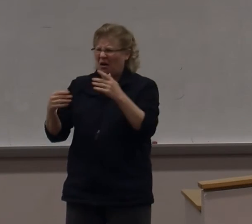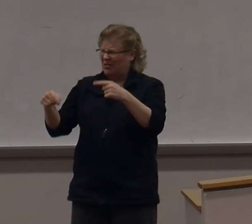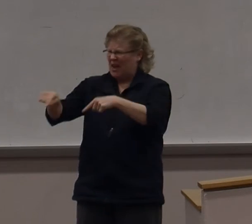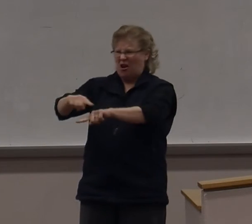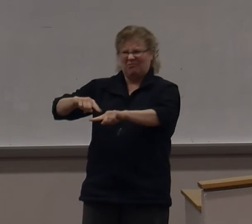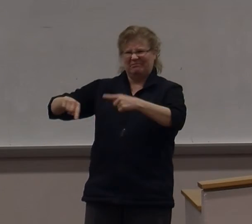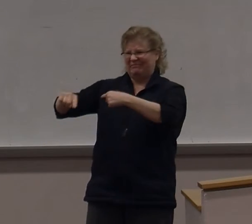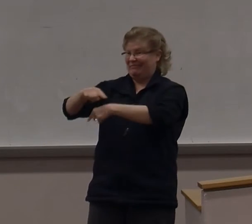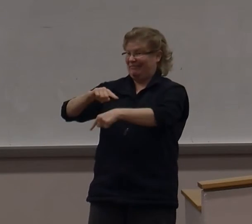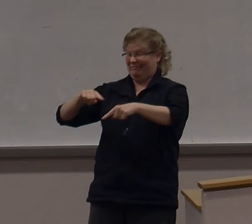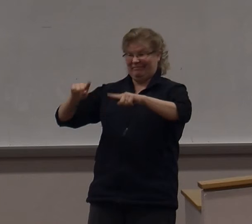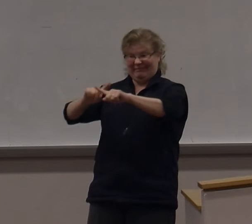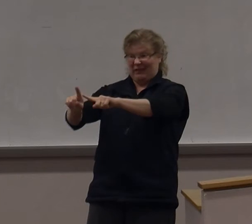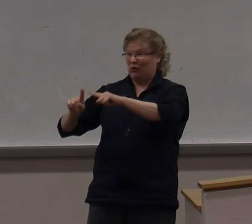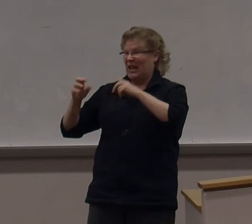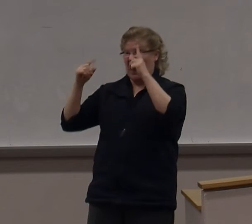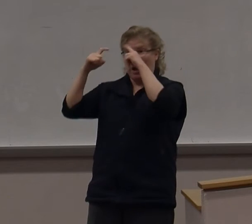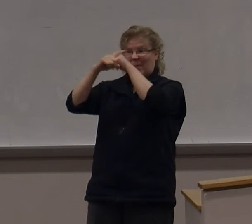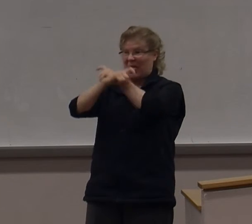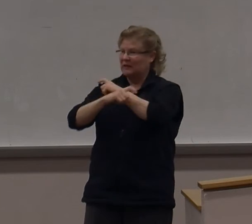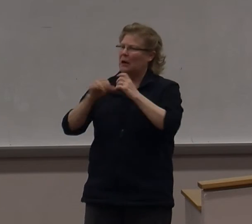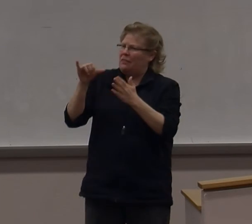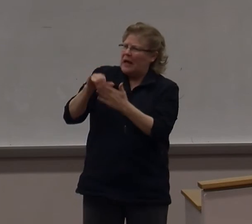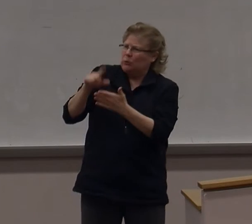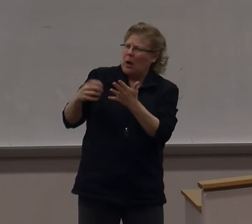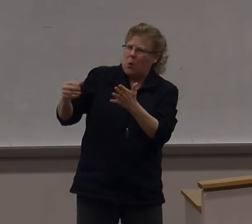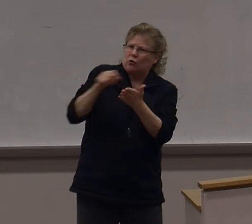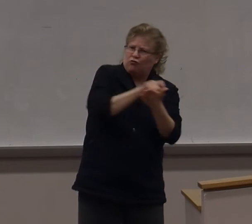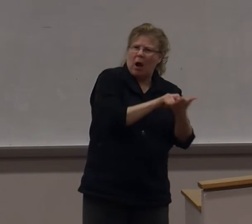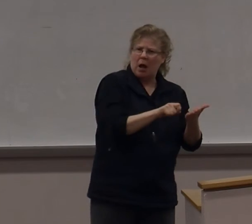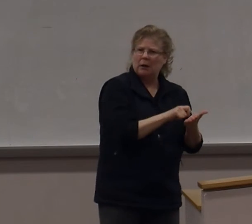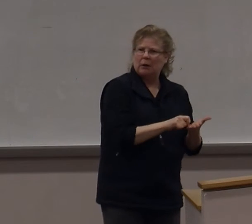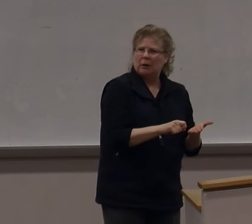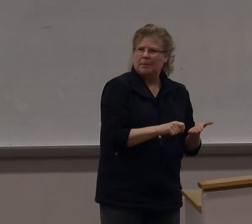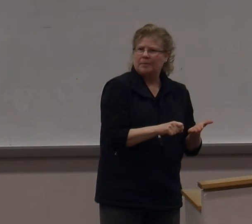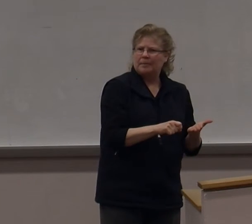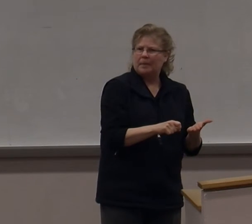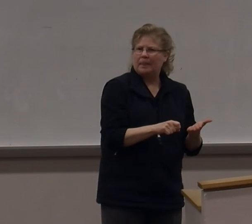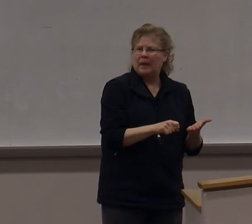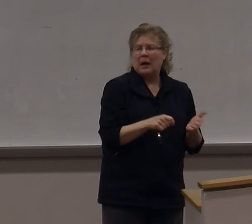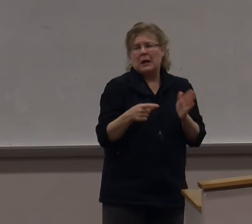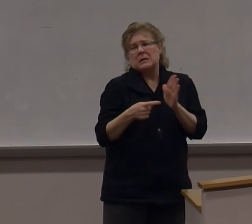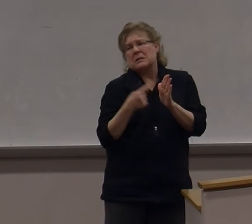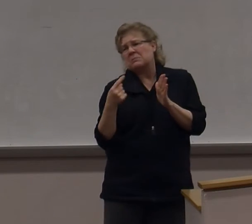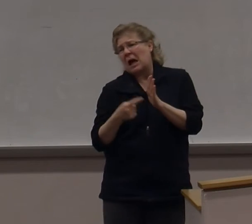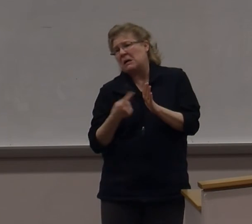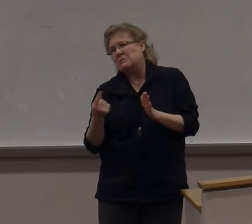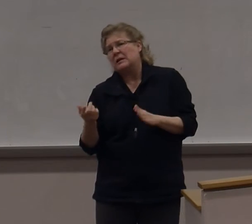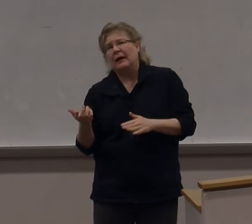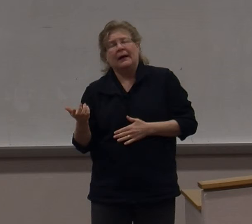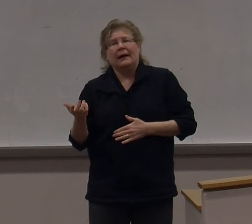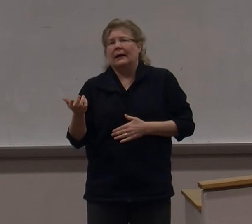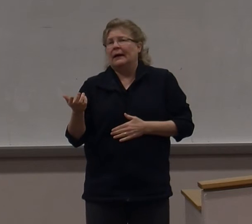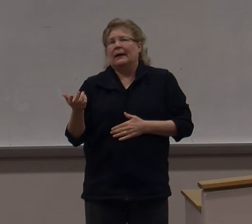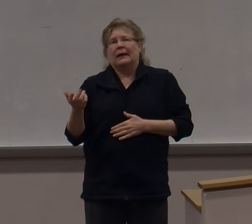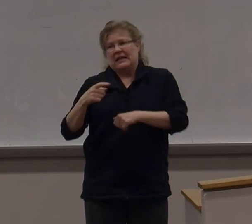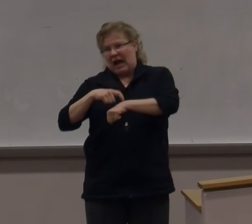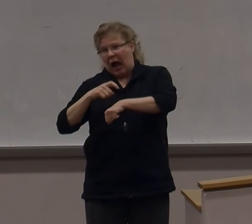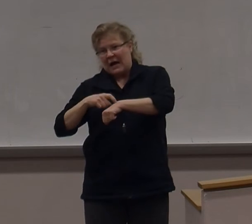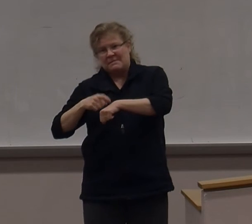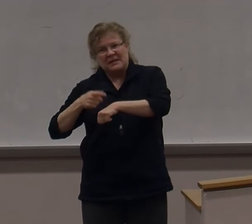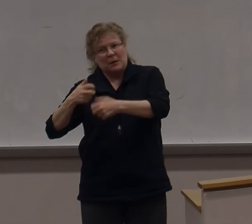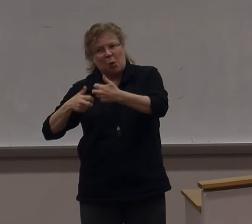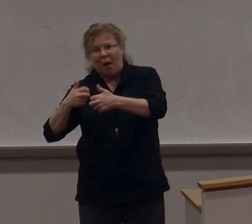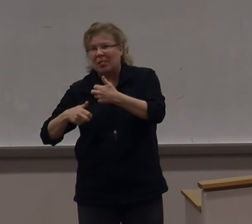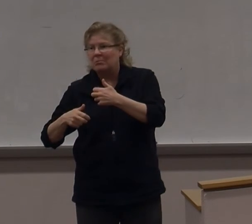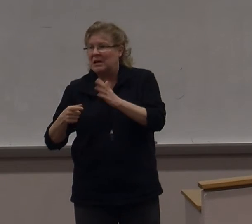times is time, and you know, maybe it could be possibly the support of the paper, like that you spend enough time